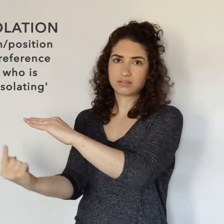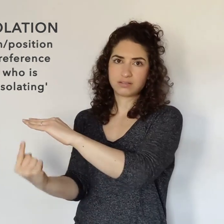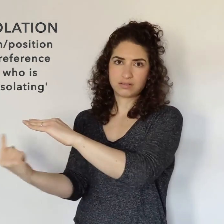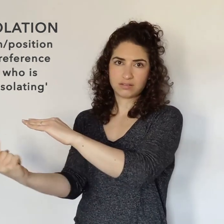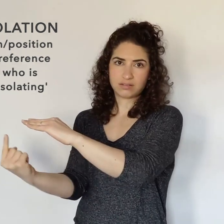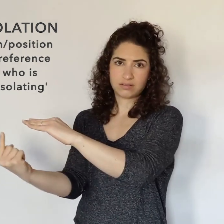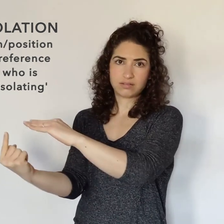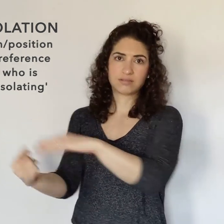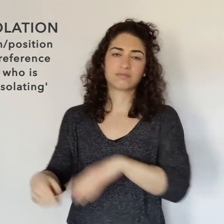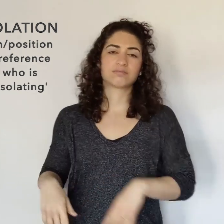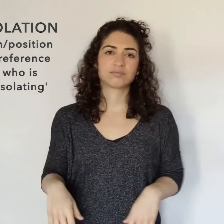self-isolating.